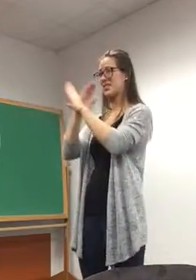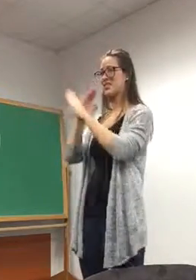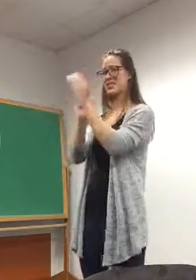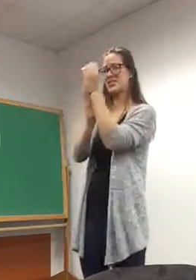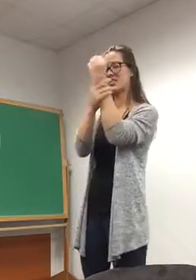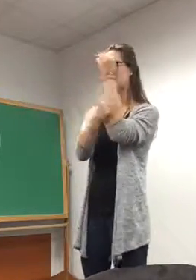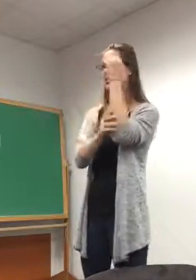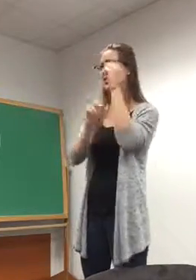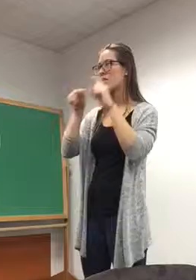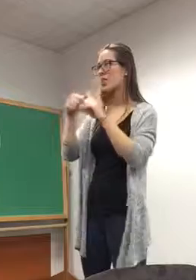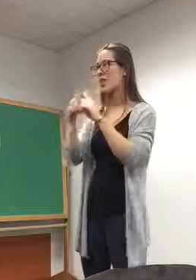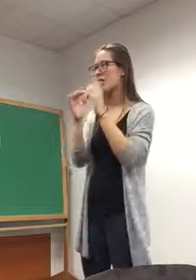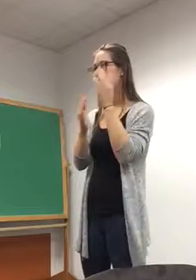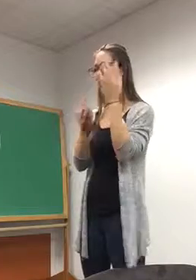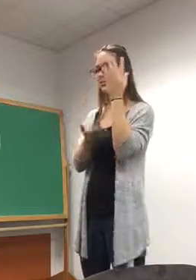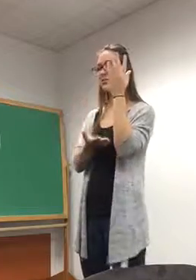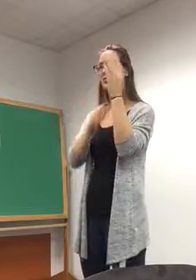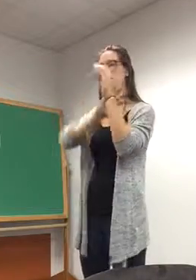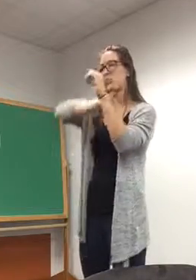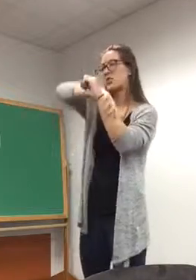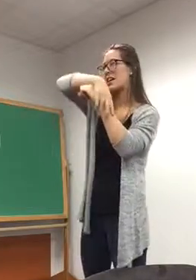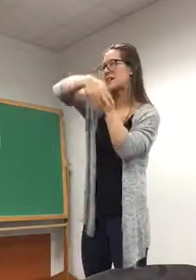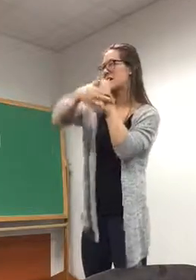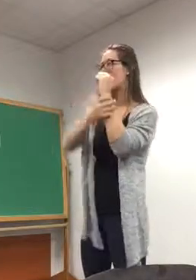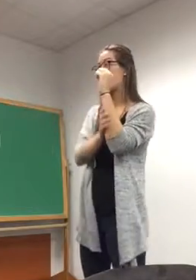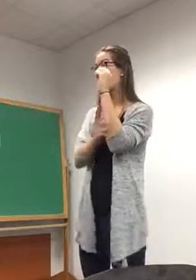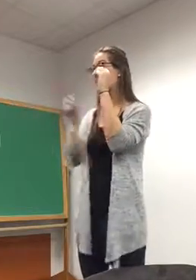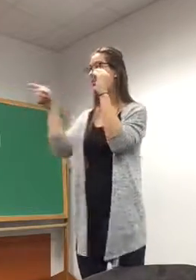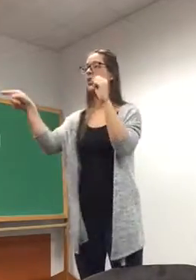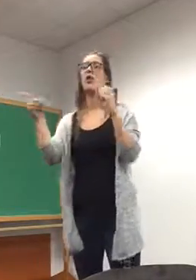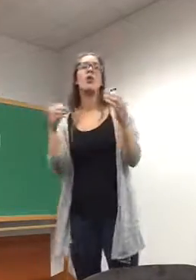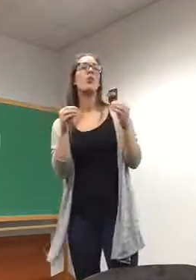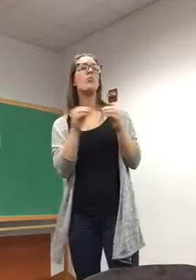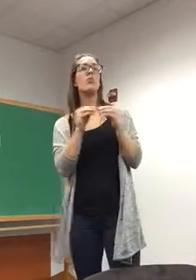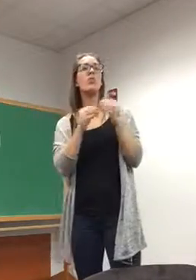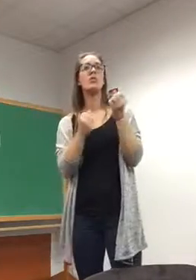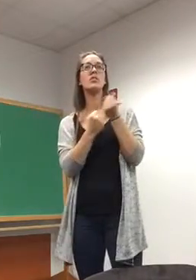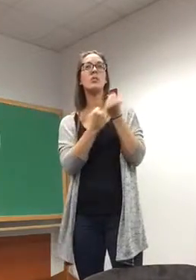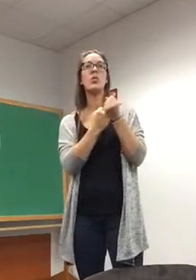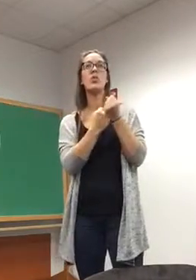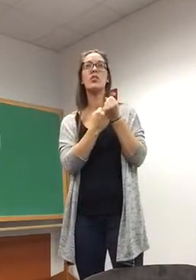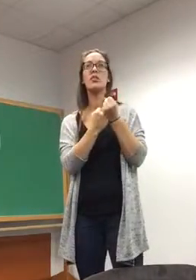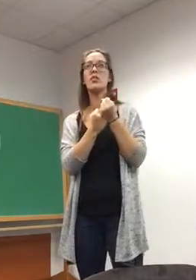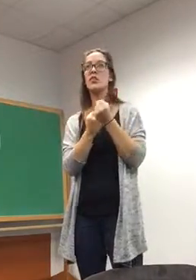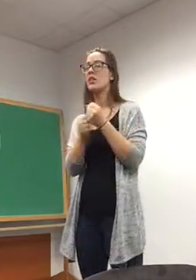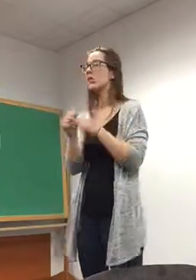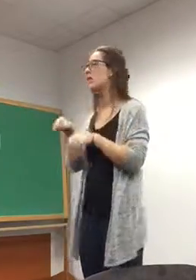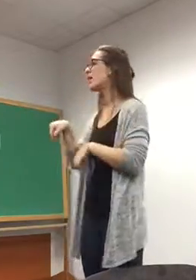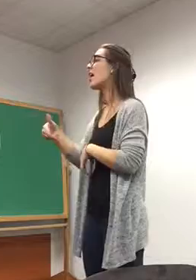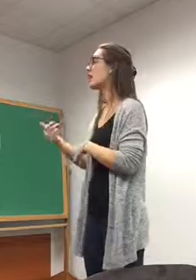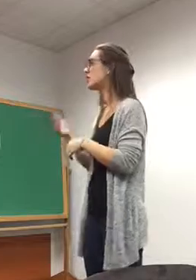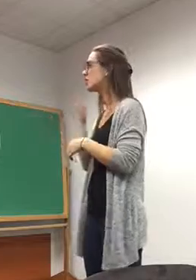Oh. Okay, very nice answer. Give it more support. Name something else. What do you think? Take your guesses.